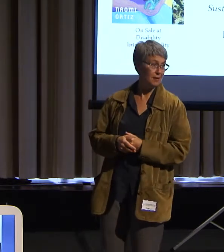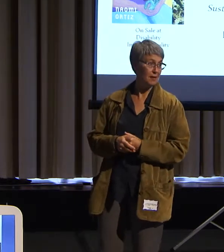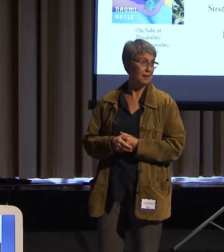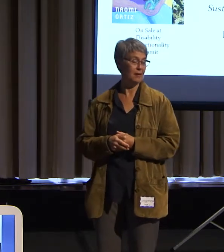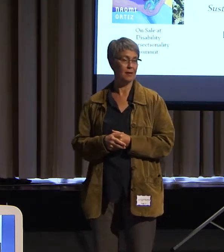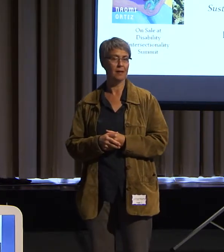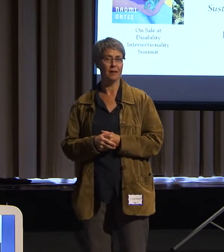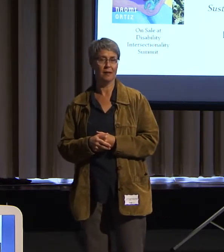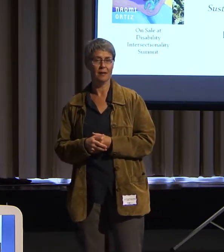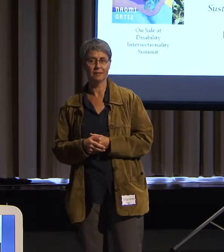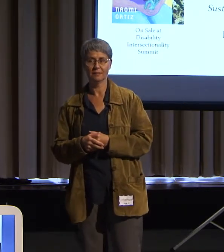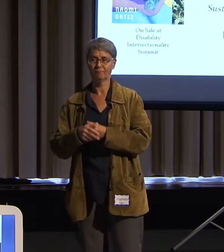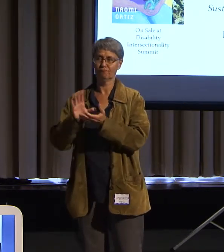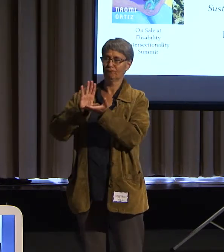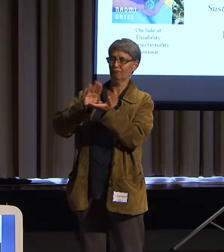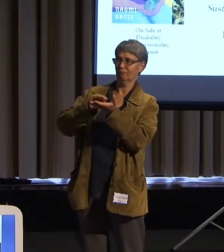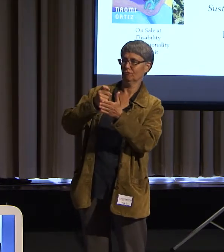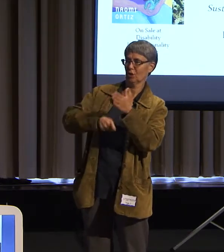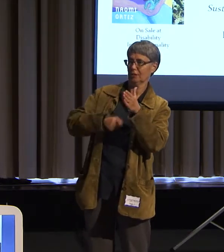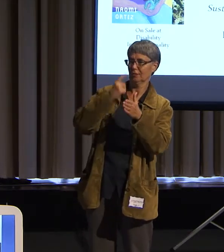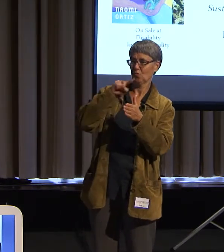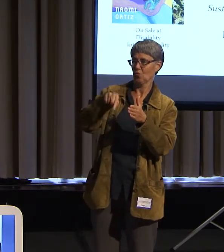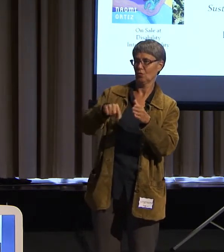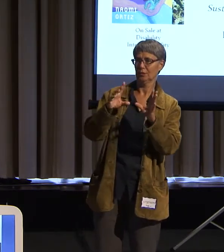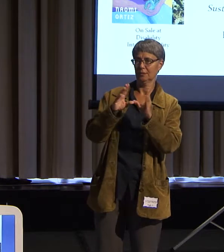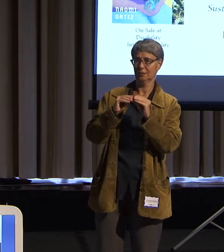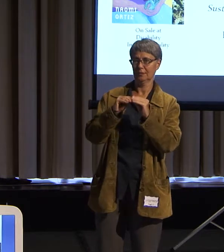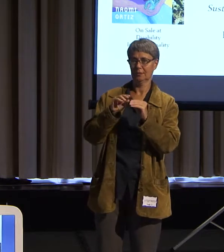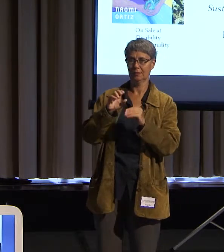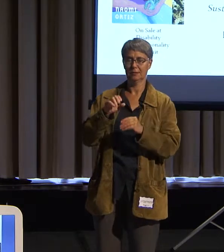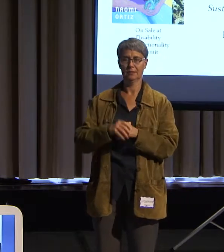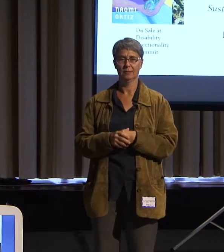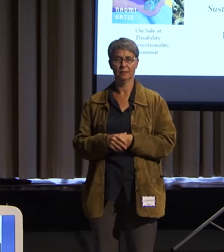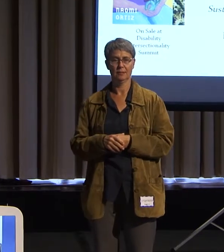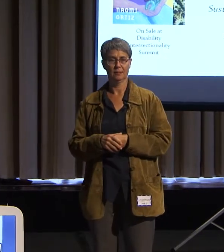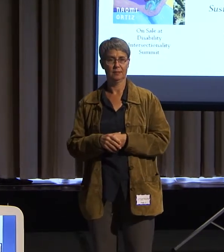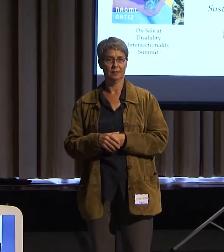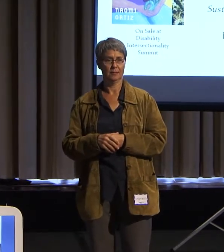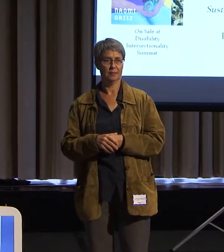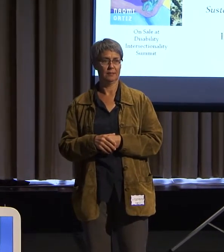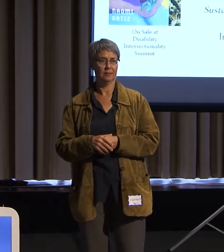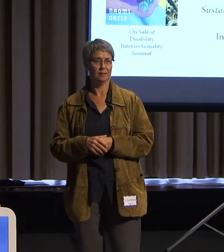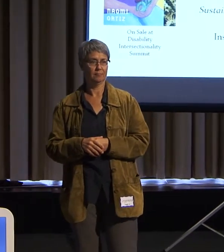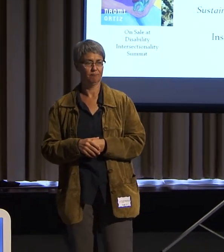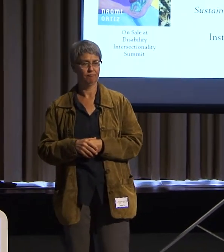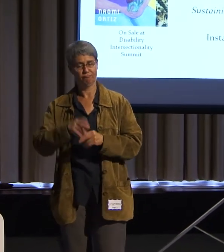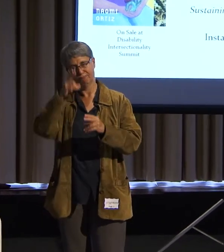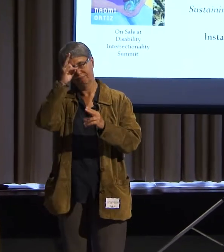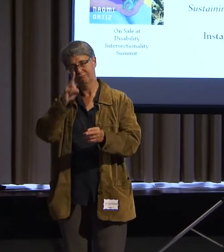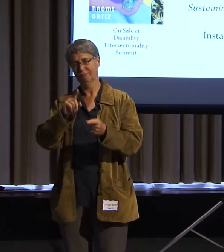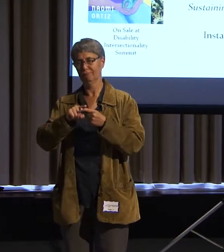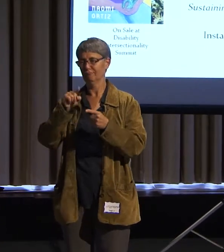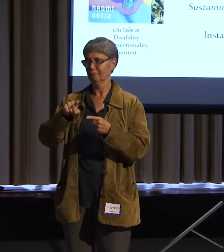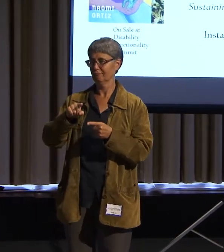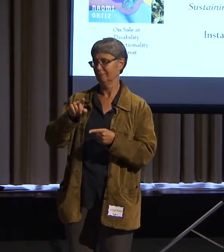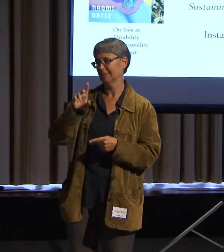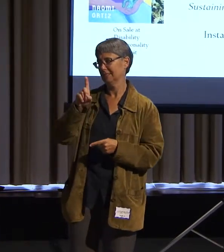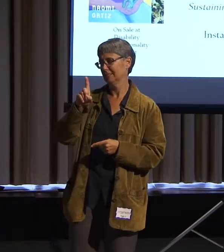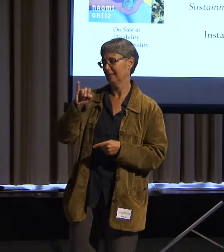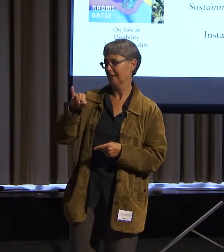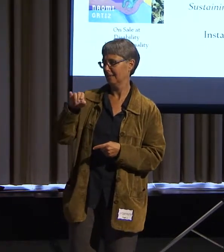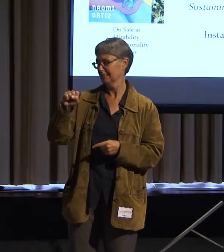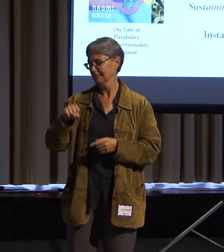It's on reduced price at the summit, and the Kindle version is on sale this weekend in honor of this awesome, awesome